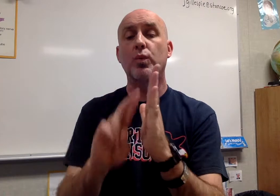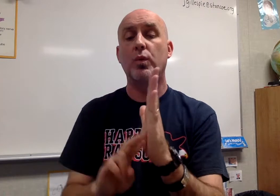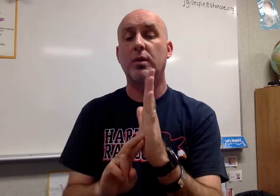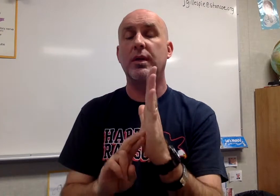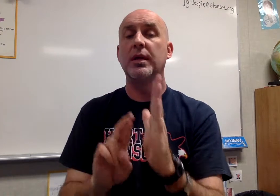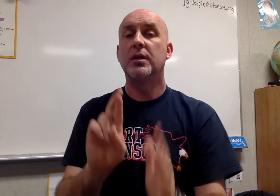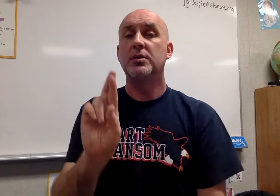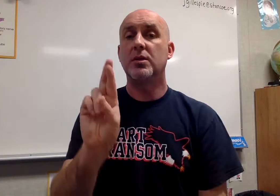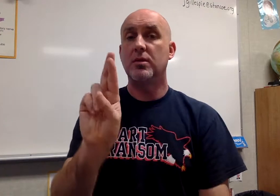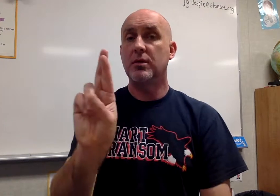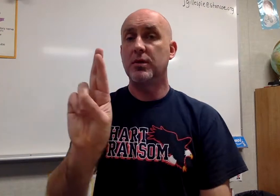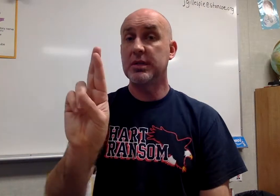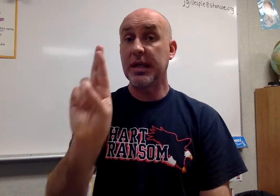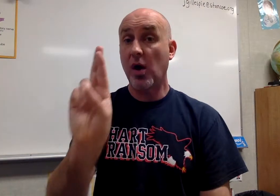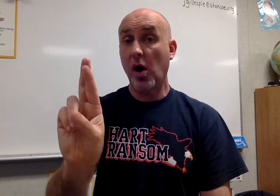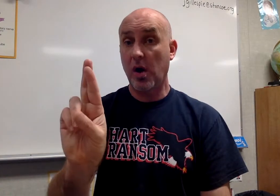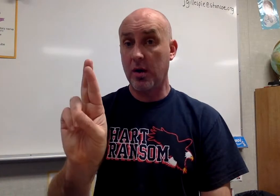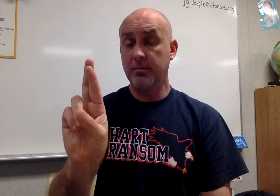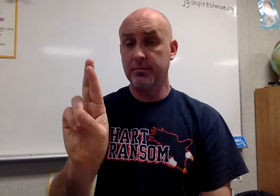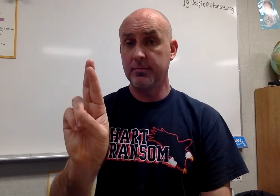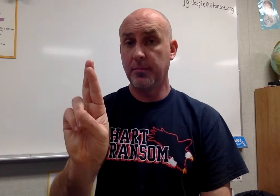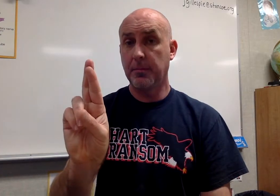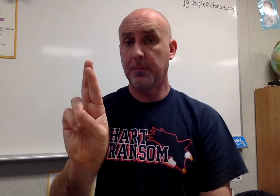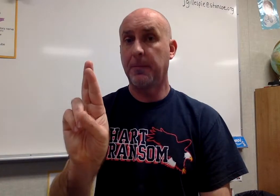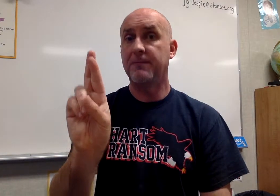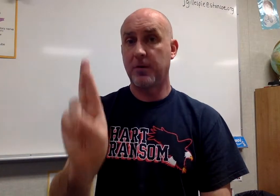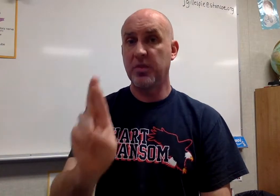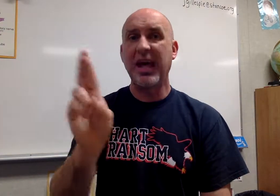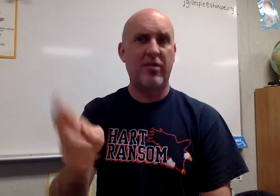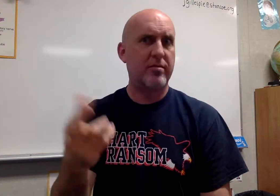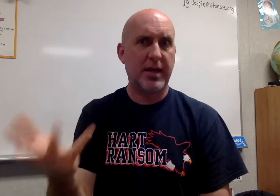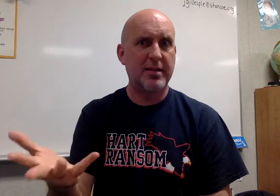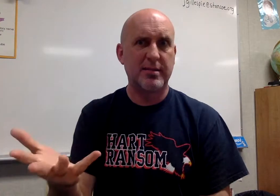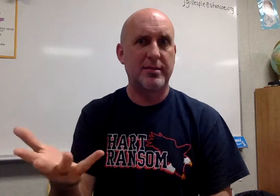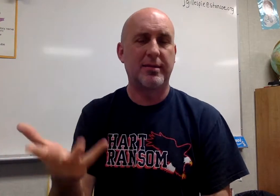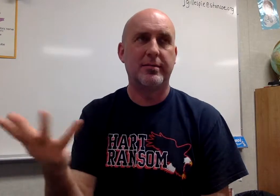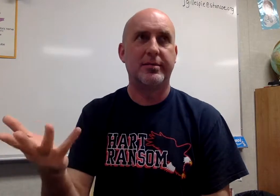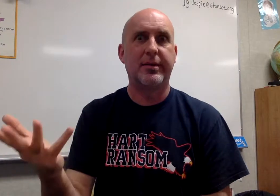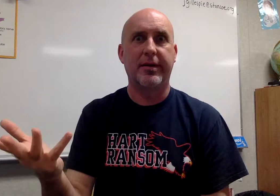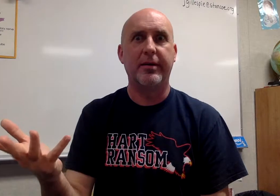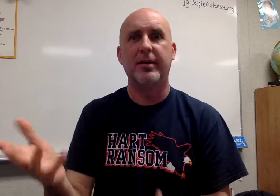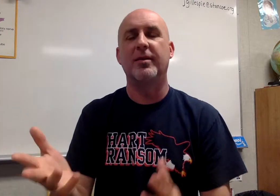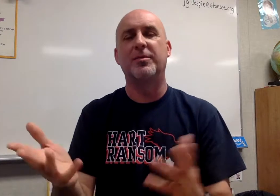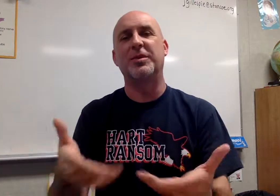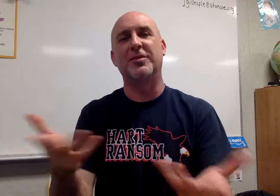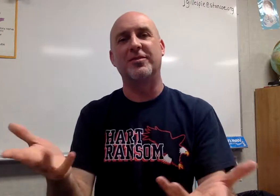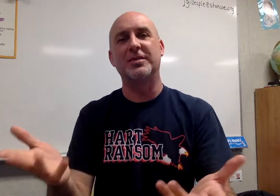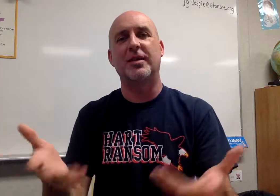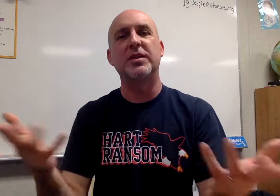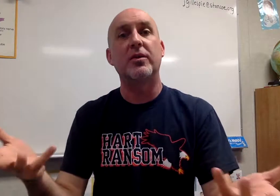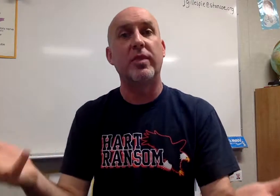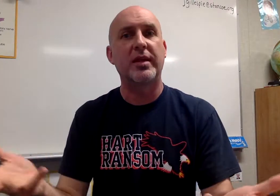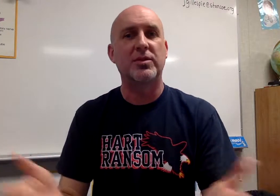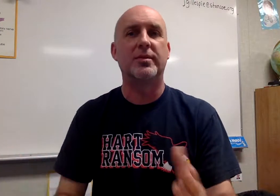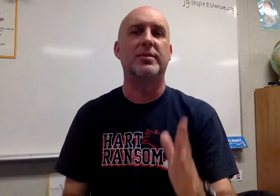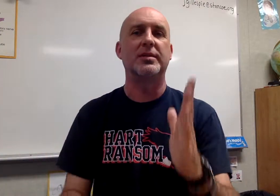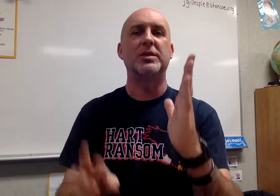Rule. So you're going to take an R from the alphabet. Duh. I mean, obviously, I'm telling you things you don't need to be